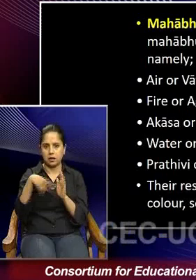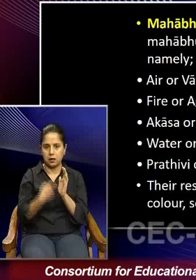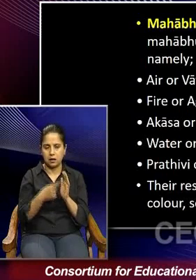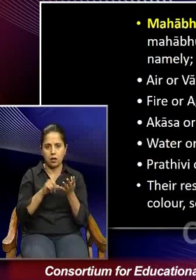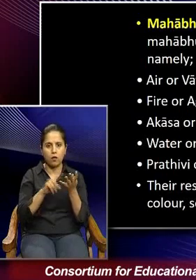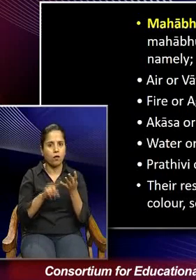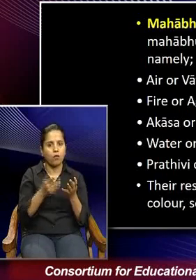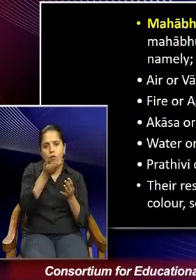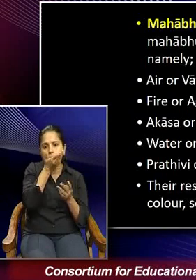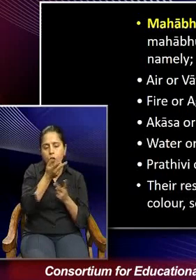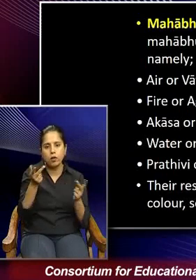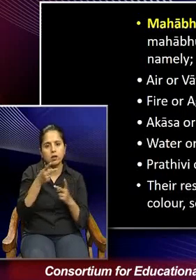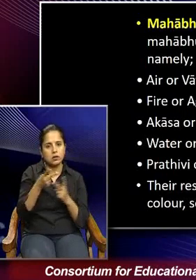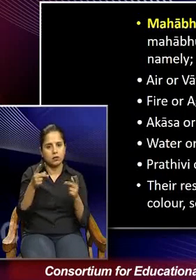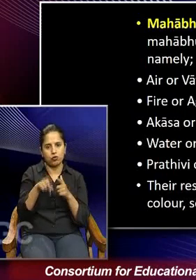water or Jal,